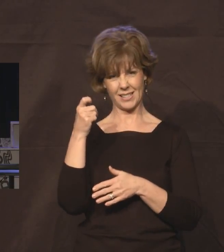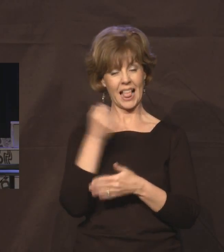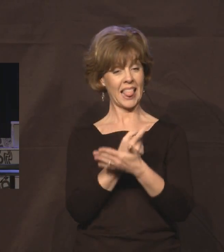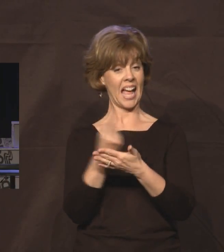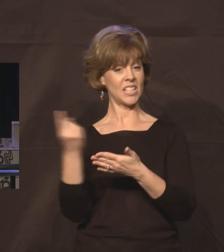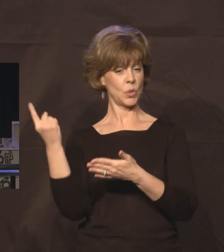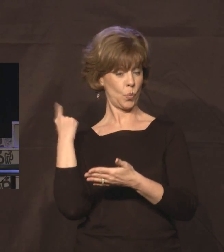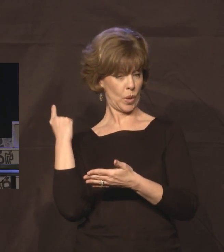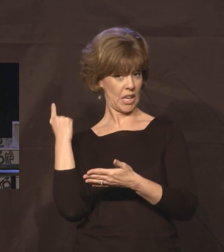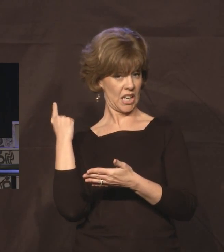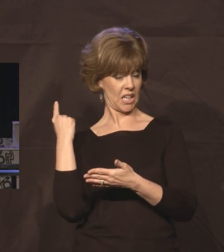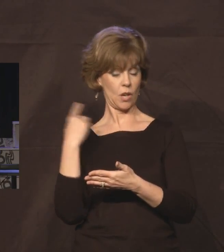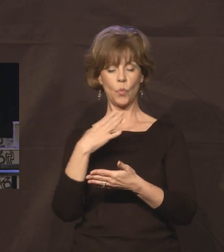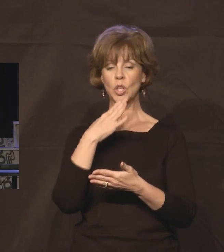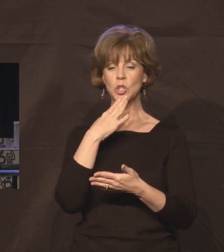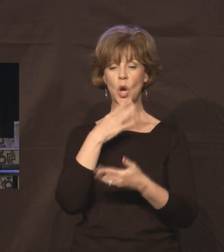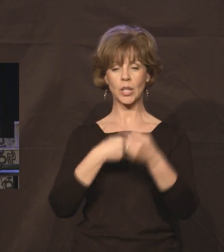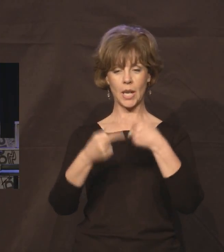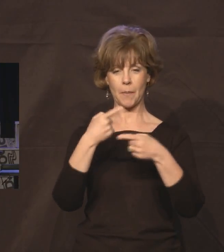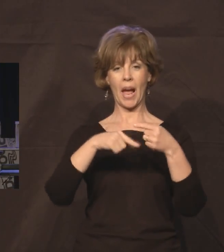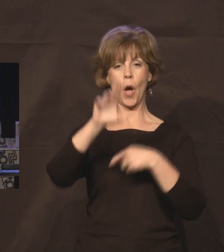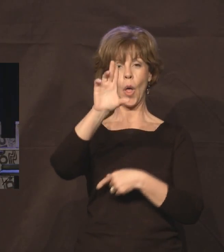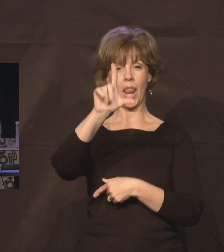do part two, but I chose not to. I'm just teasing.